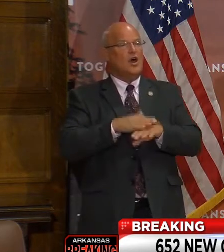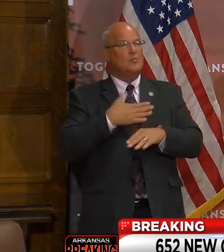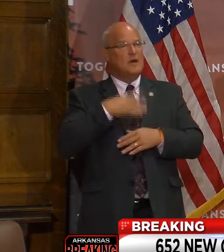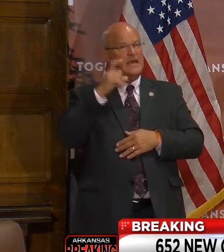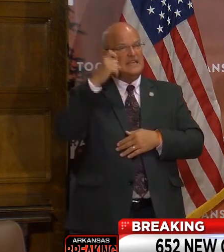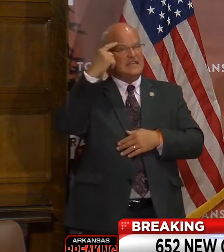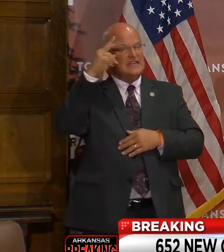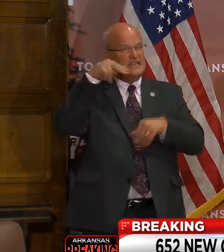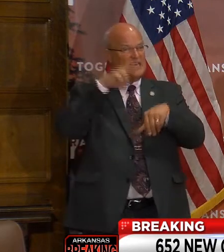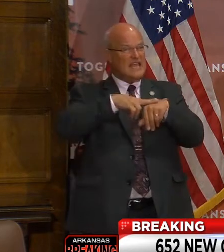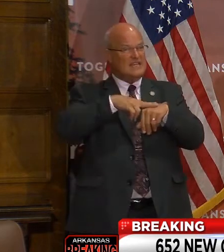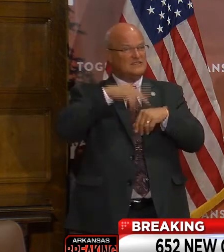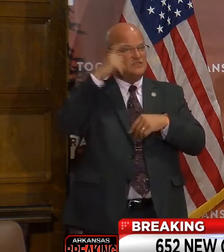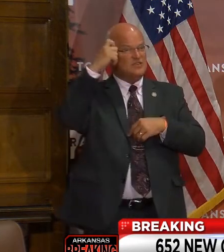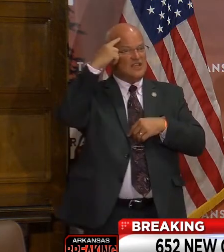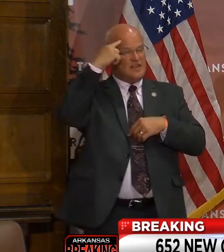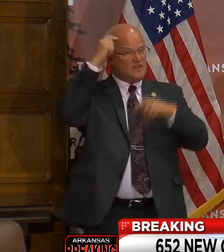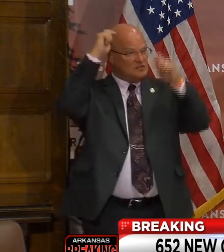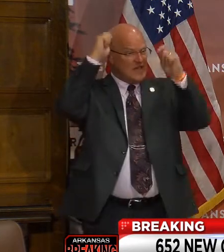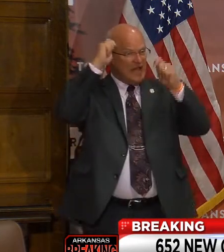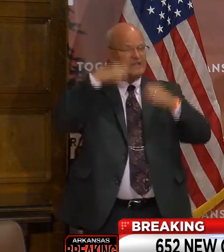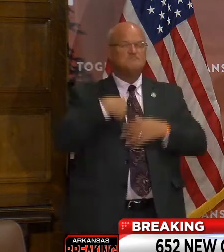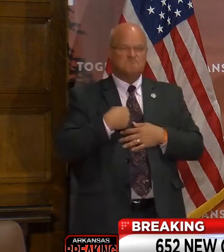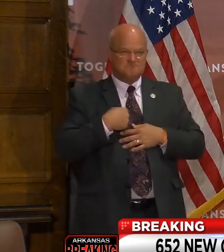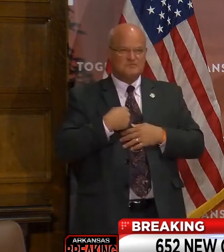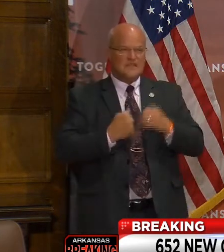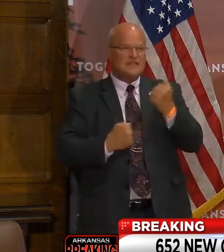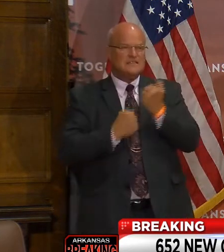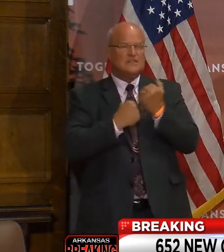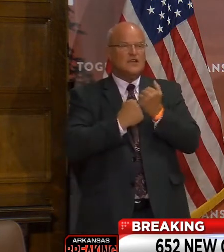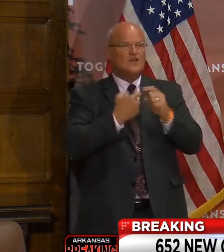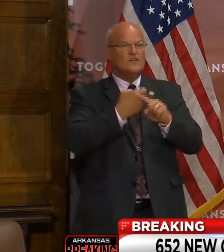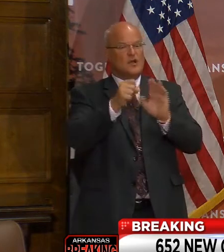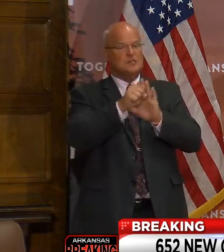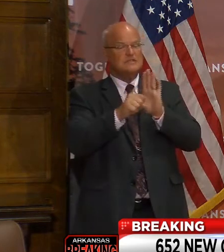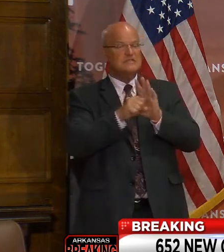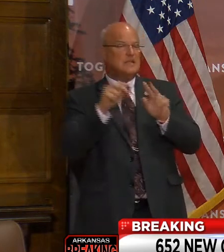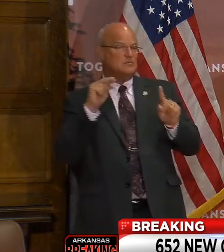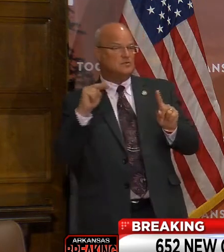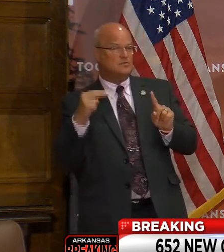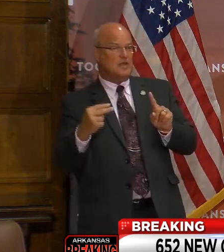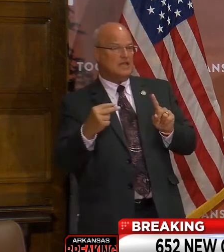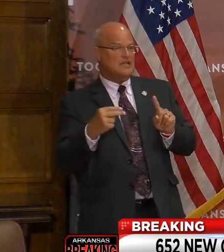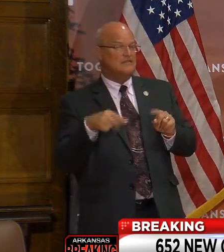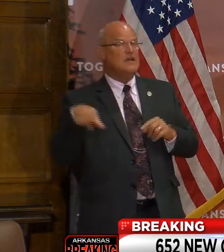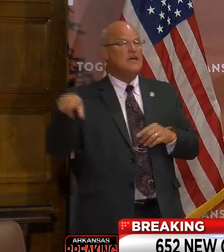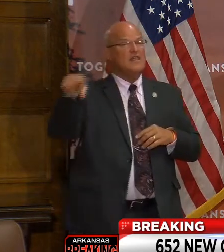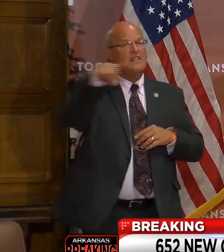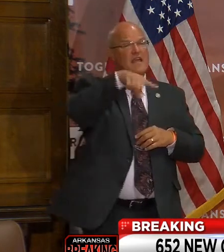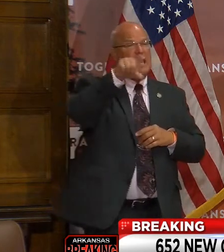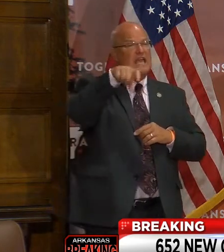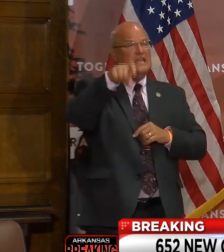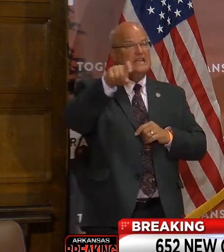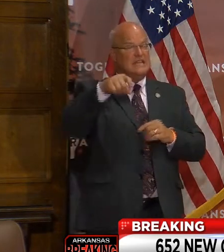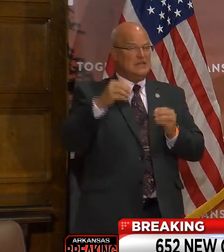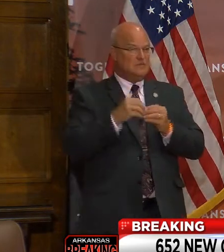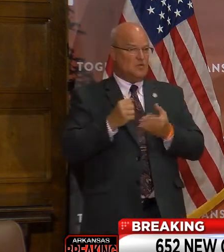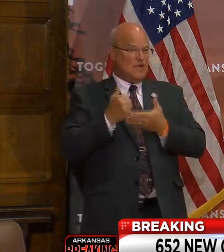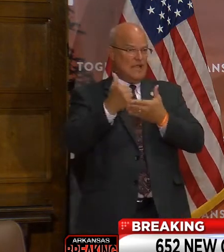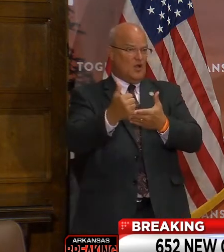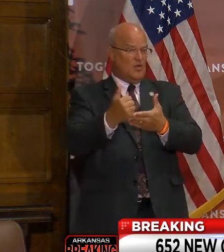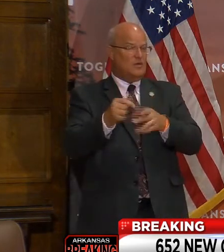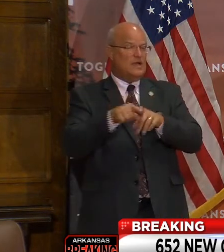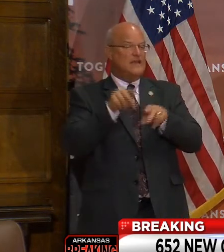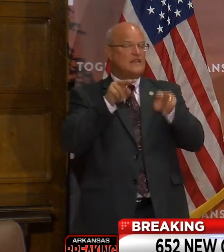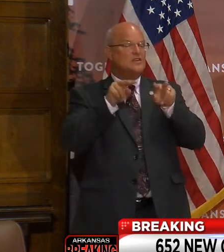Governors Association hat, and I advocate, from a state perspective, they do need that level of assistance as they